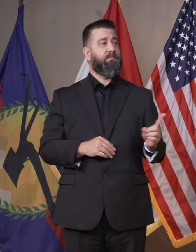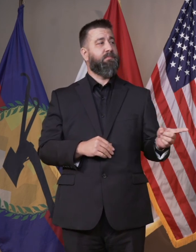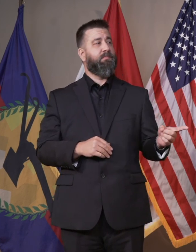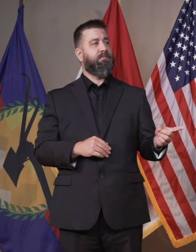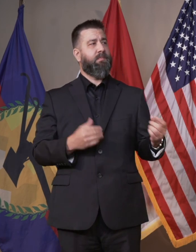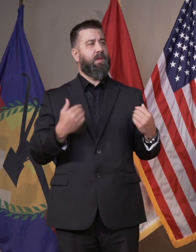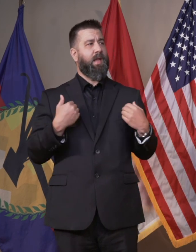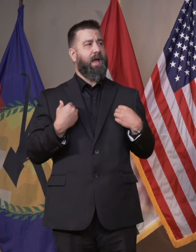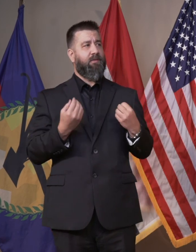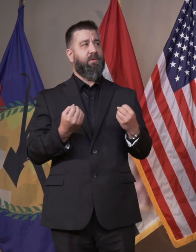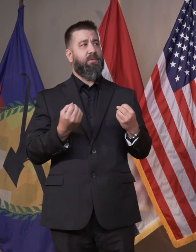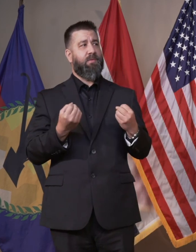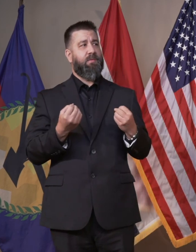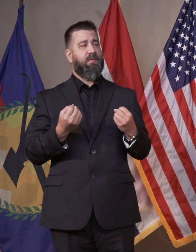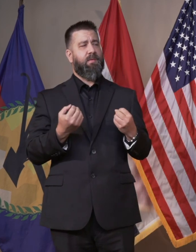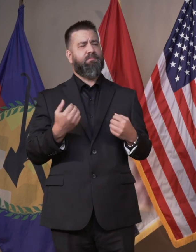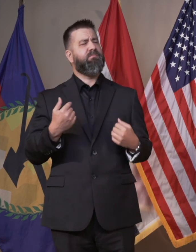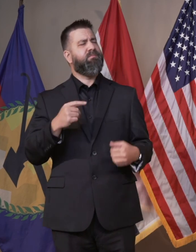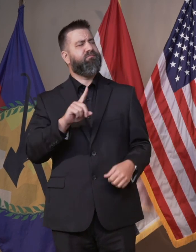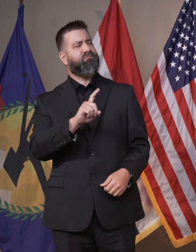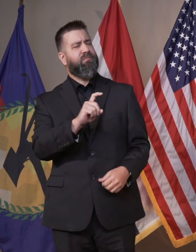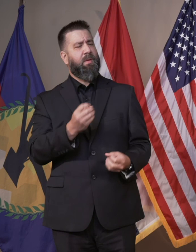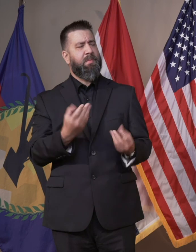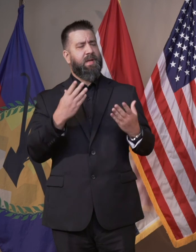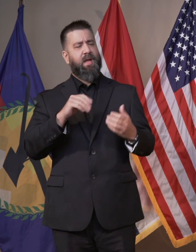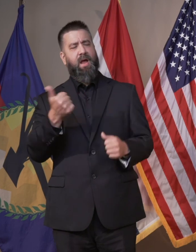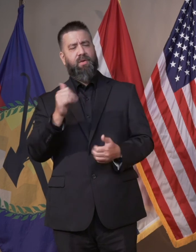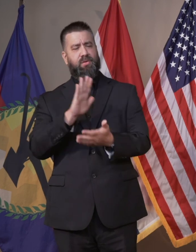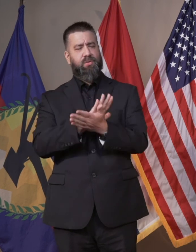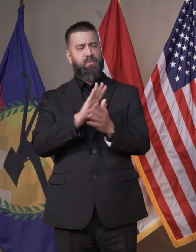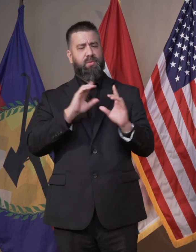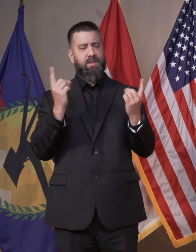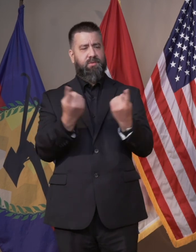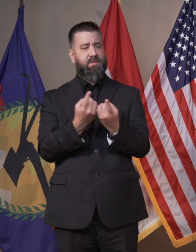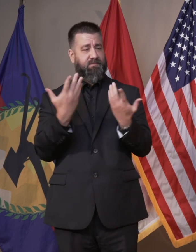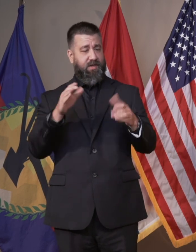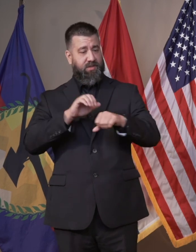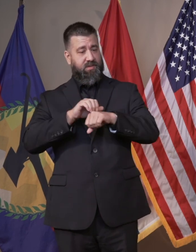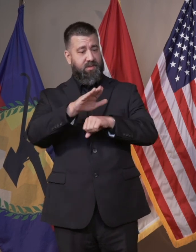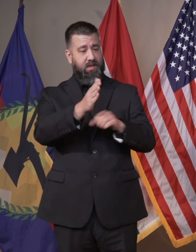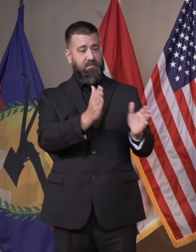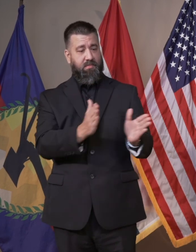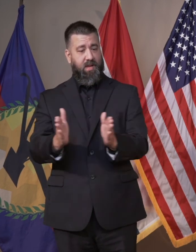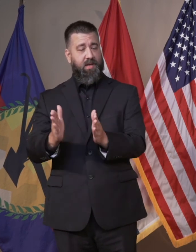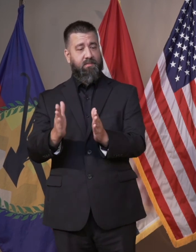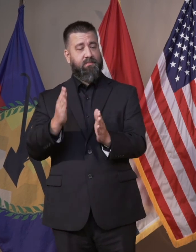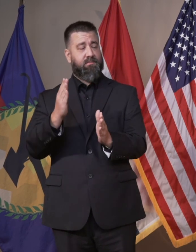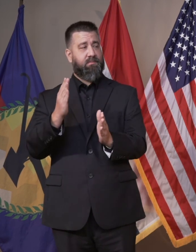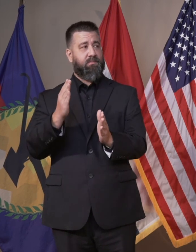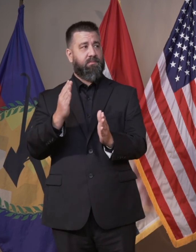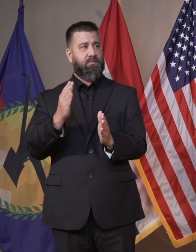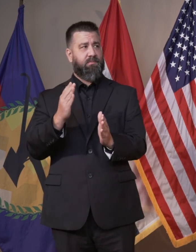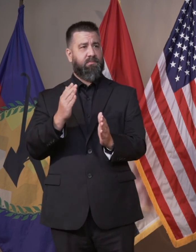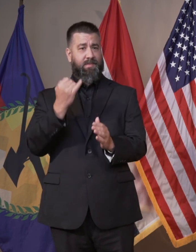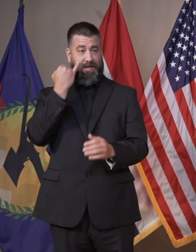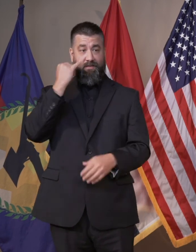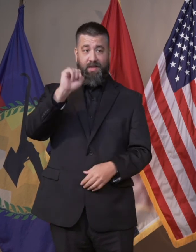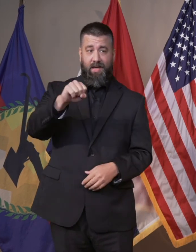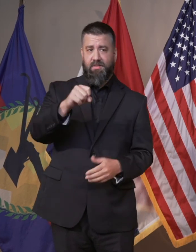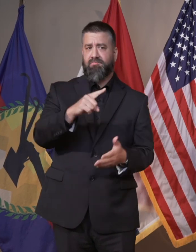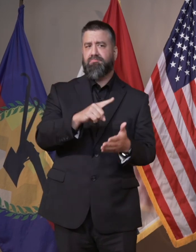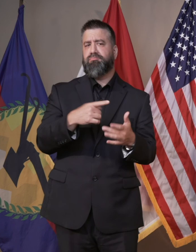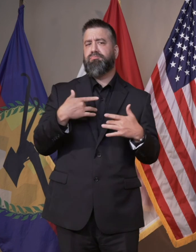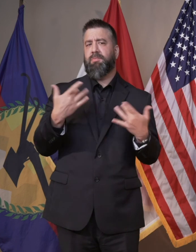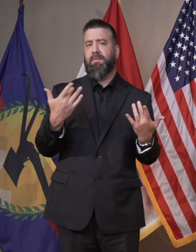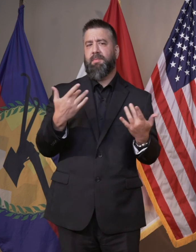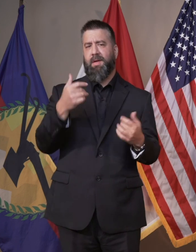Yeah, have several other school districts joined in with submitting in plans? If so, what is the update on those? I know last time